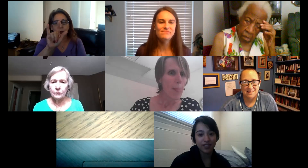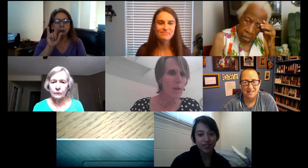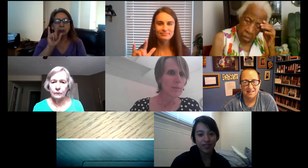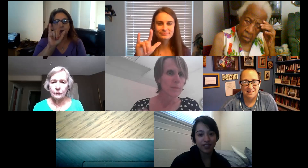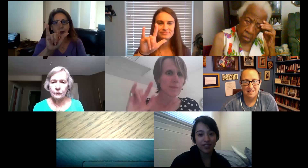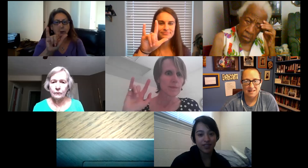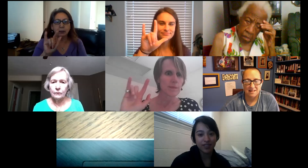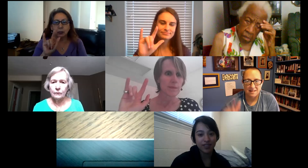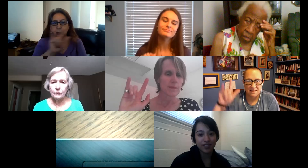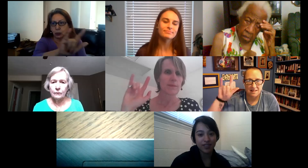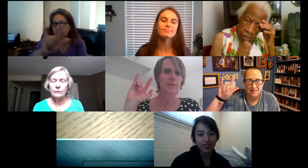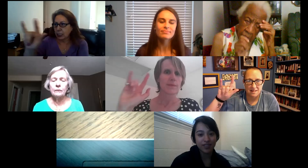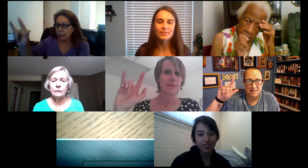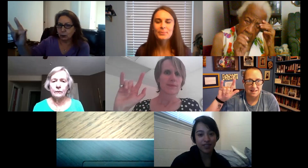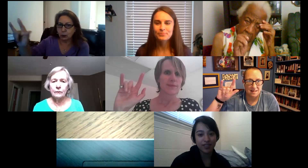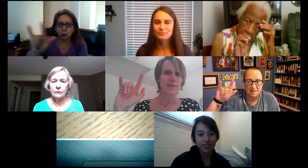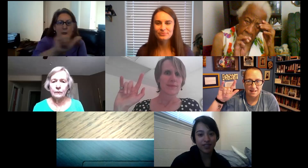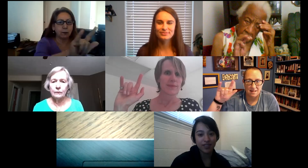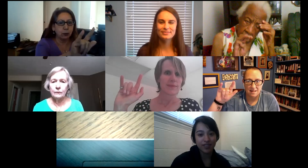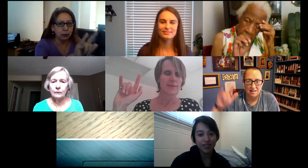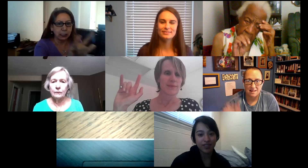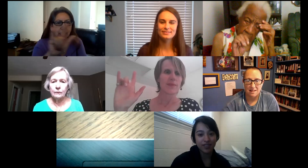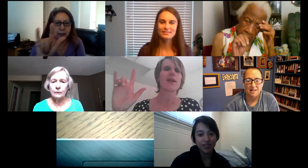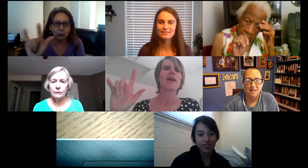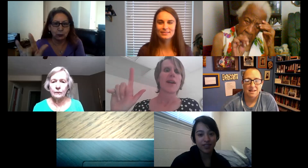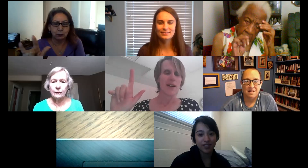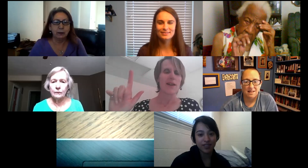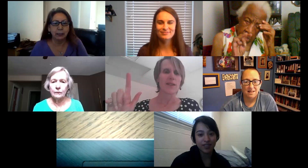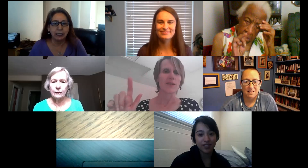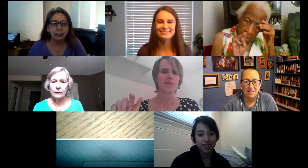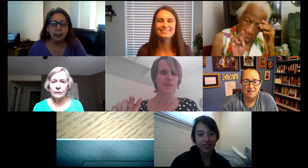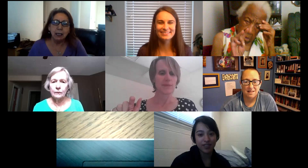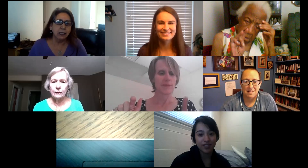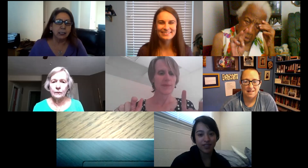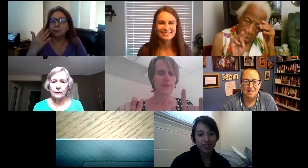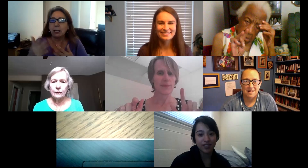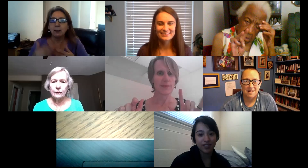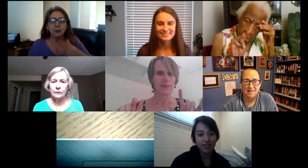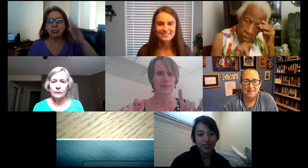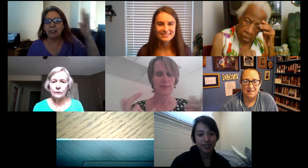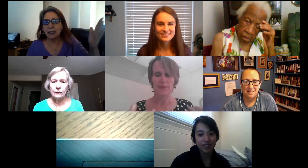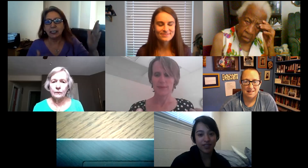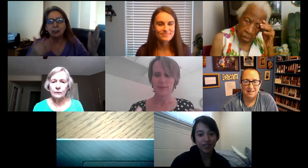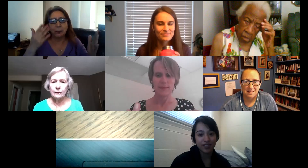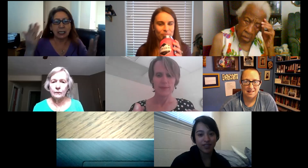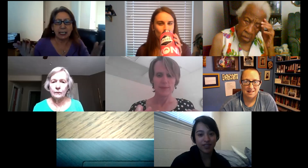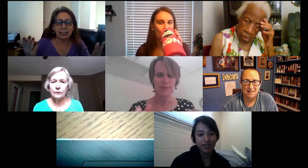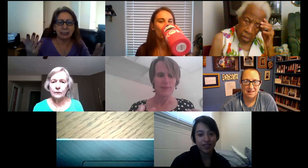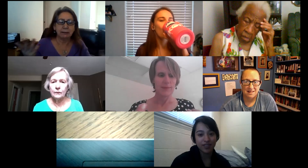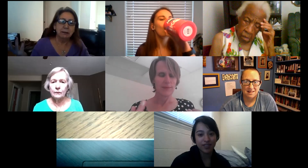towards the front, because you're saying I love you to whoever you're saying I love you to, okay? Doesn't matter if you're left-handed or right-handed.